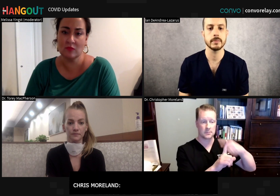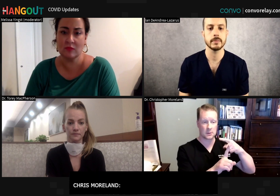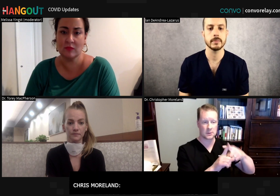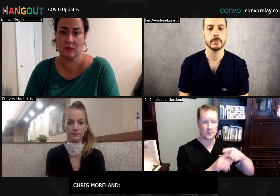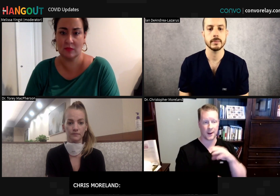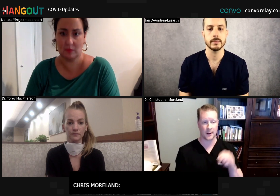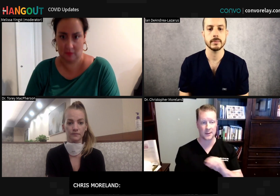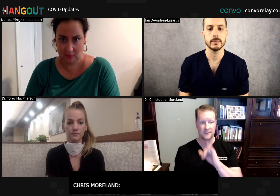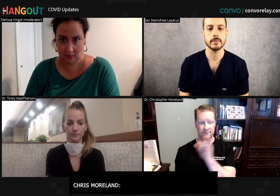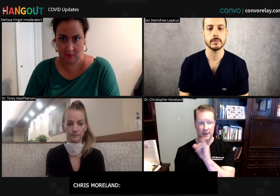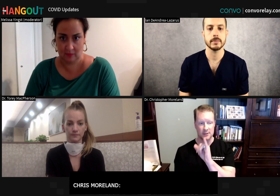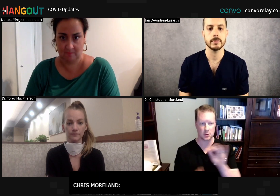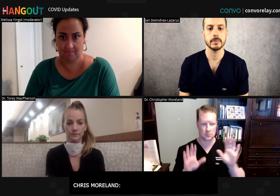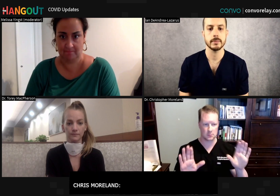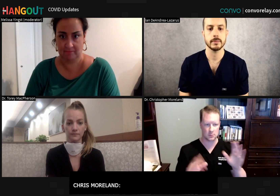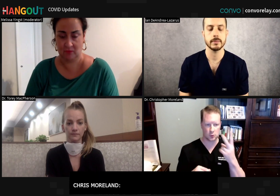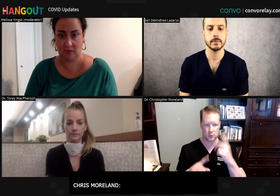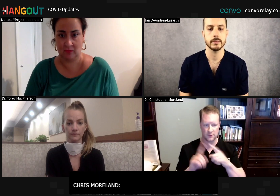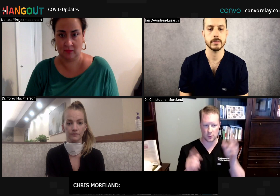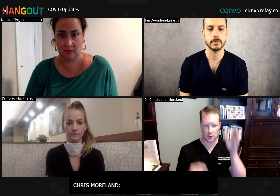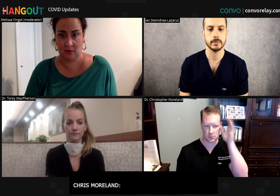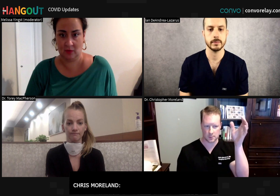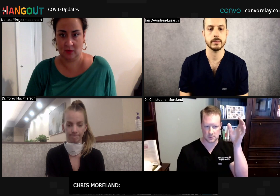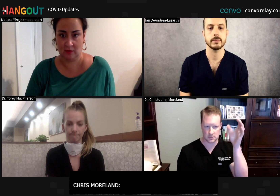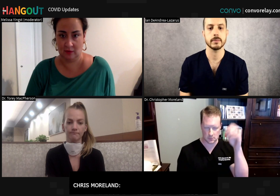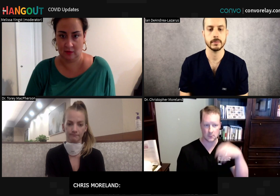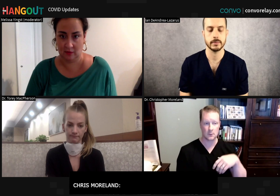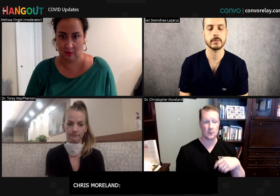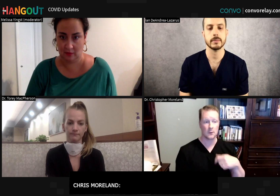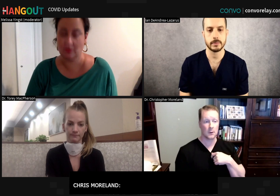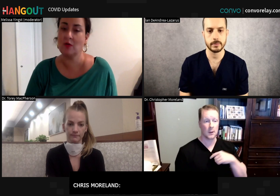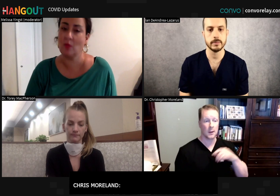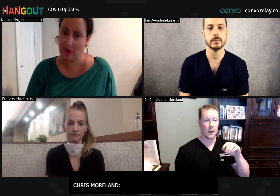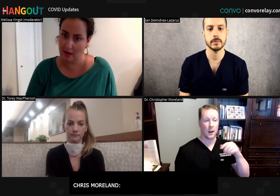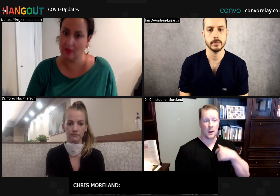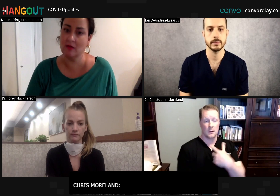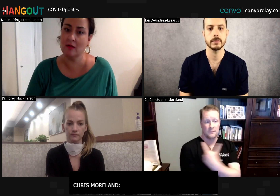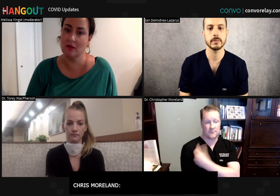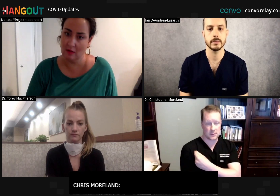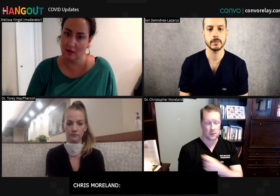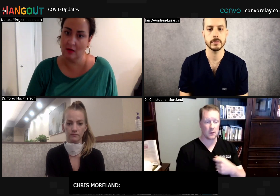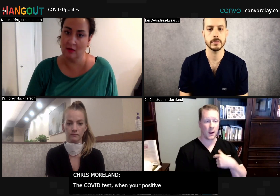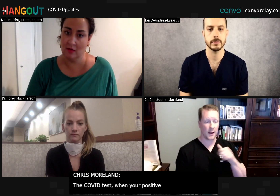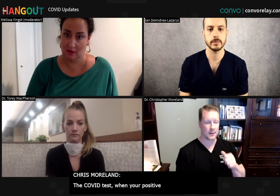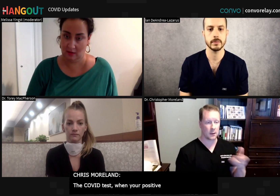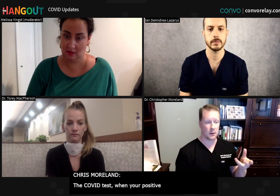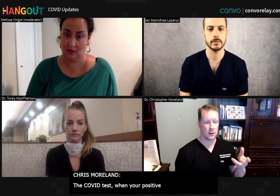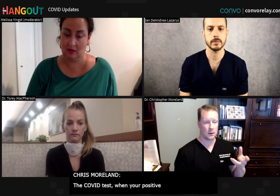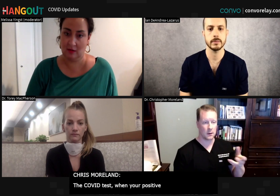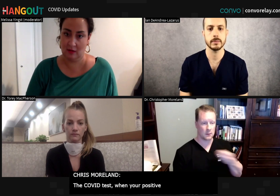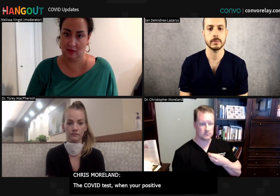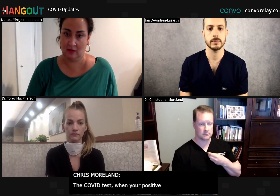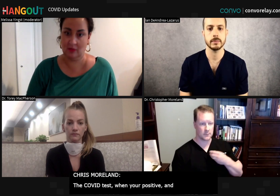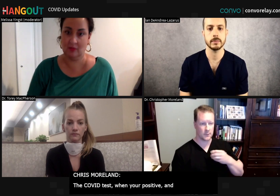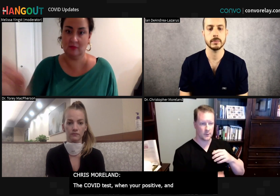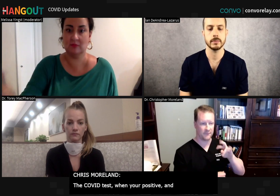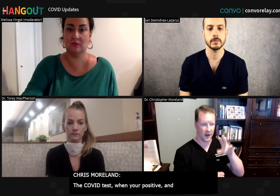The COVID test, when you're positive in the infection, are two different things. So with the vaccination, I can